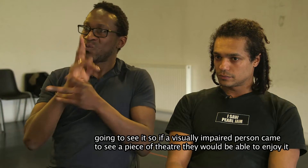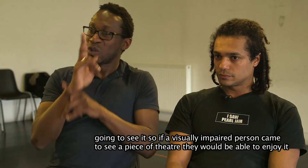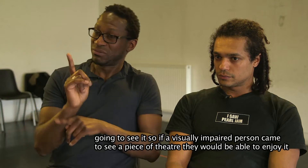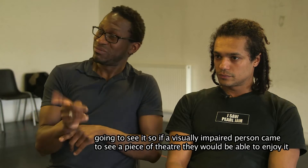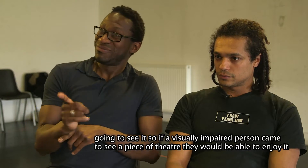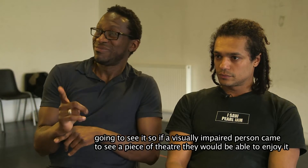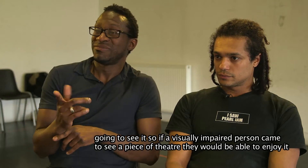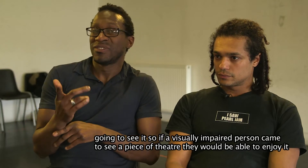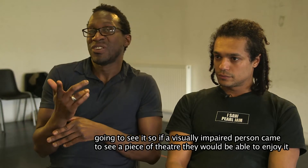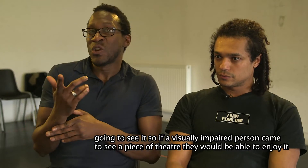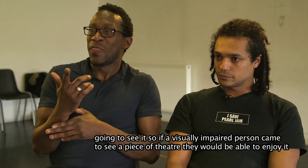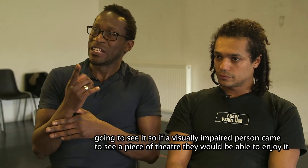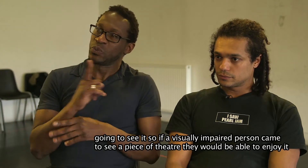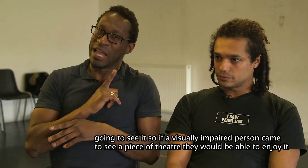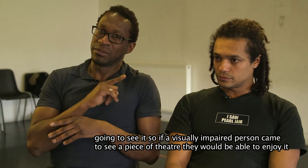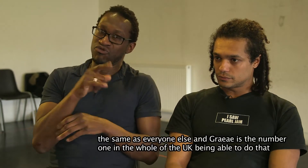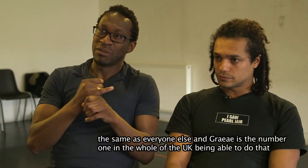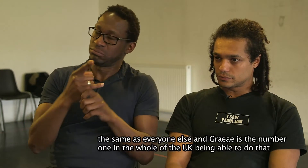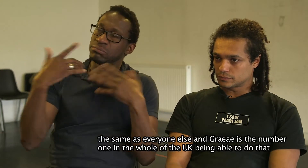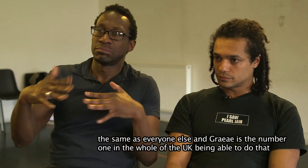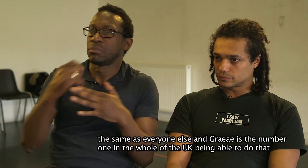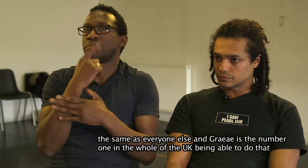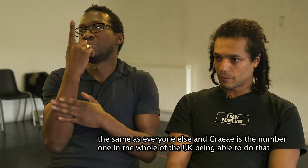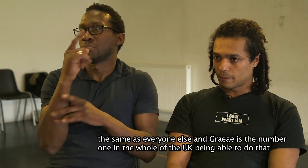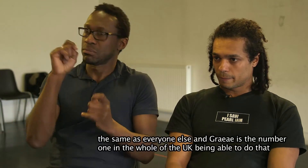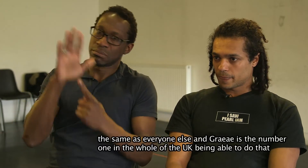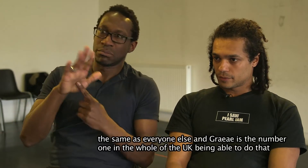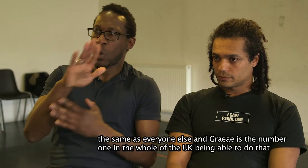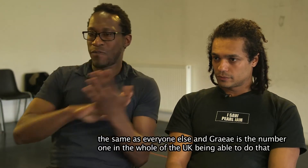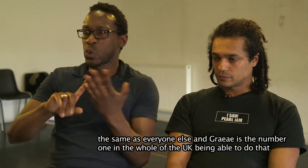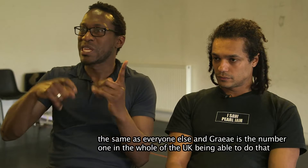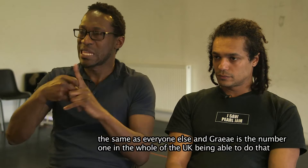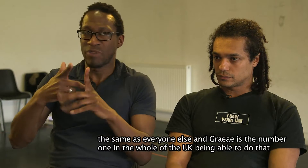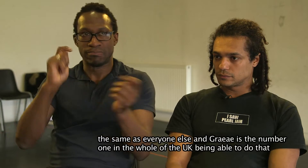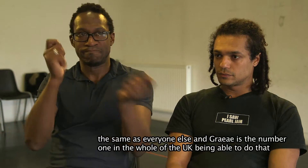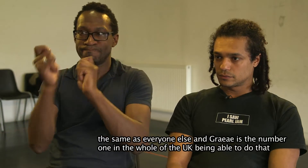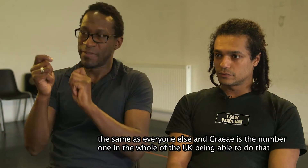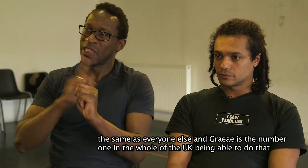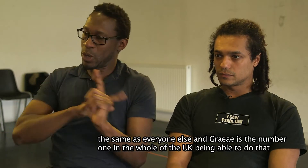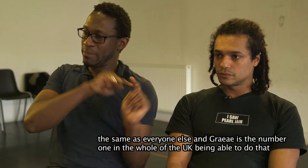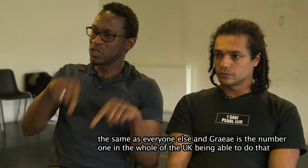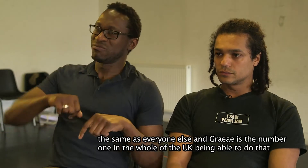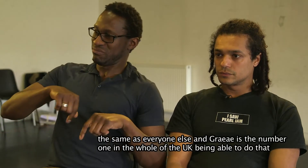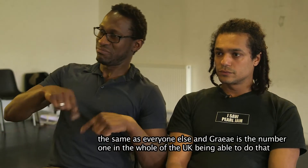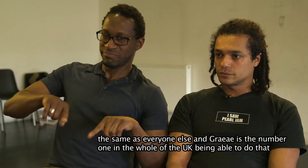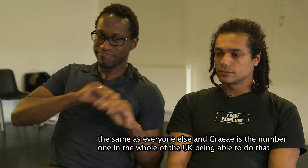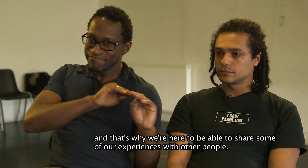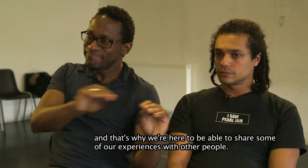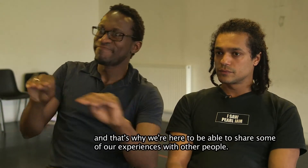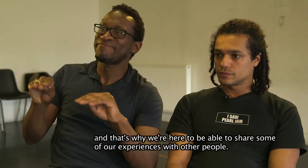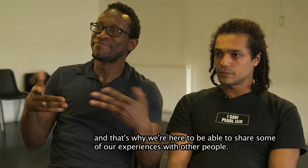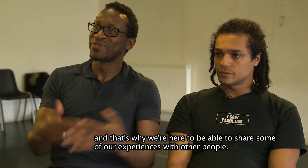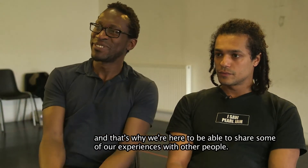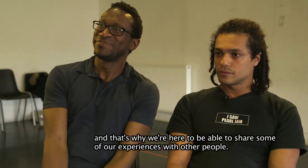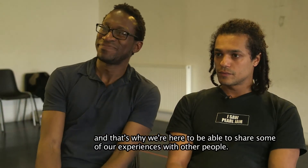impaired person came to see a piece of theatre, they would be able to enjoy it the same as everyone else. And that's Graeae's the #1 in the whole of UK being able to do that.